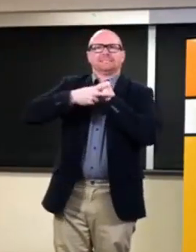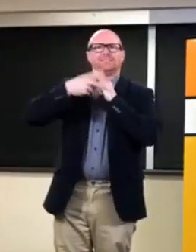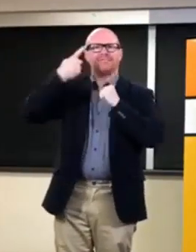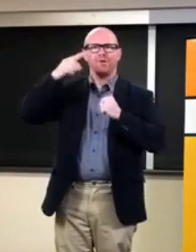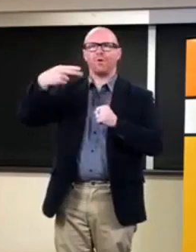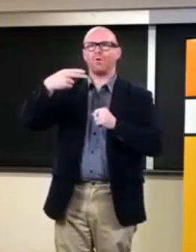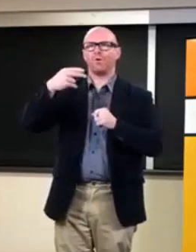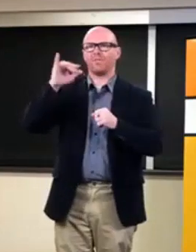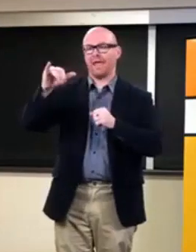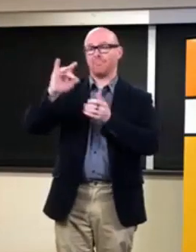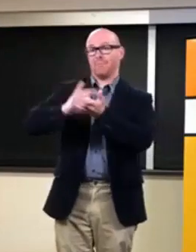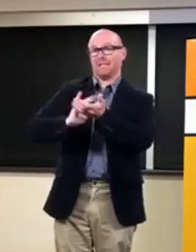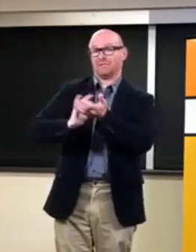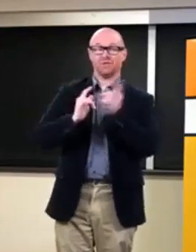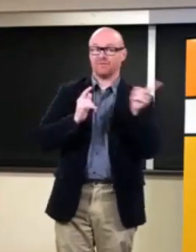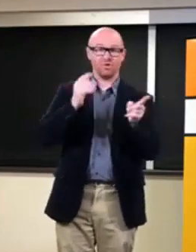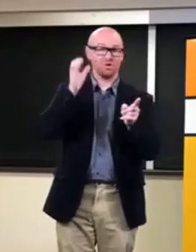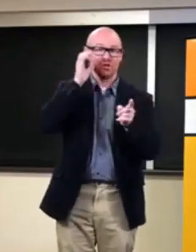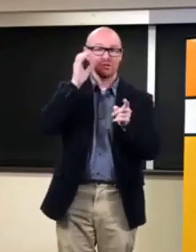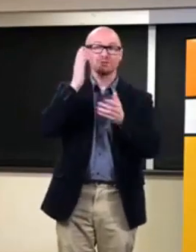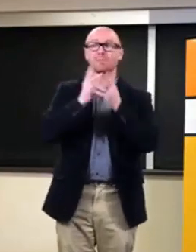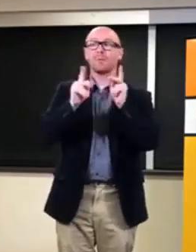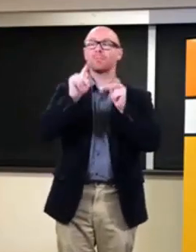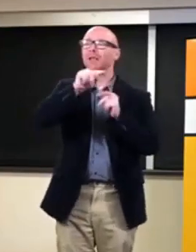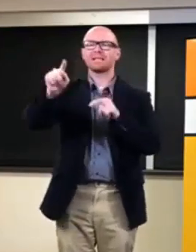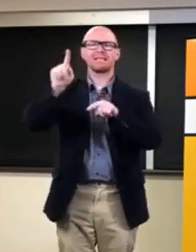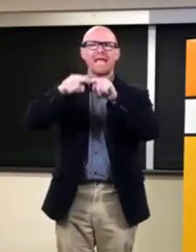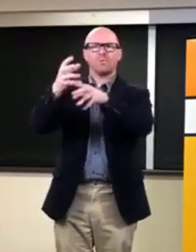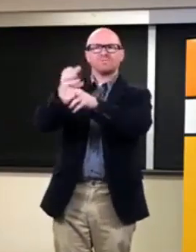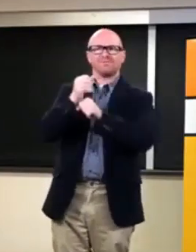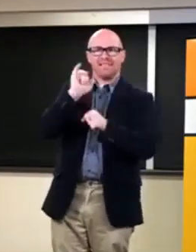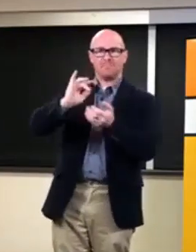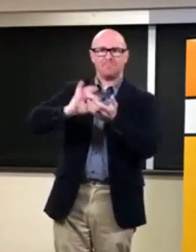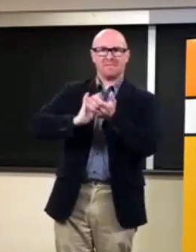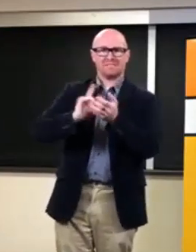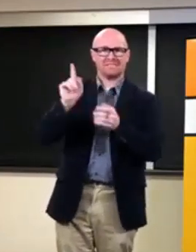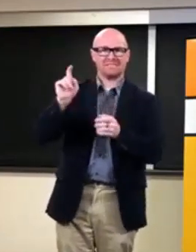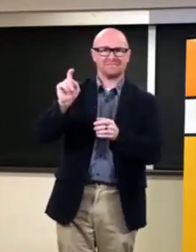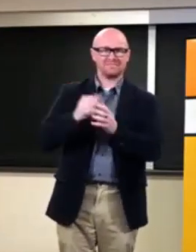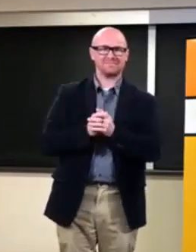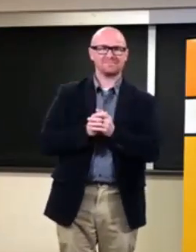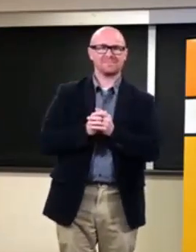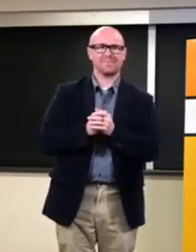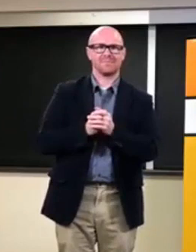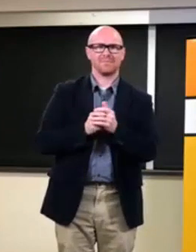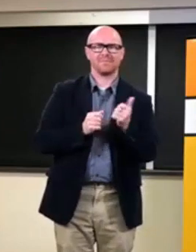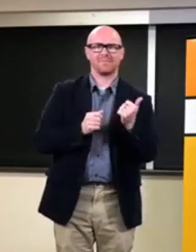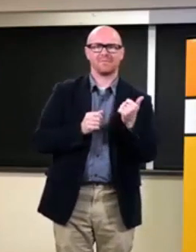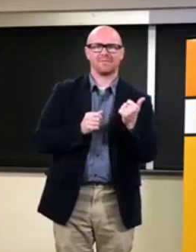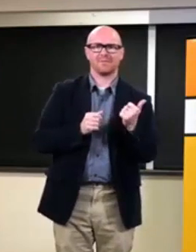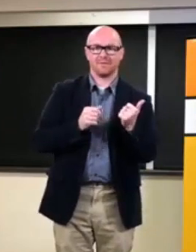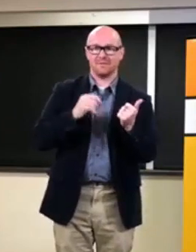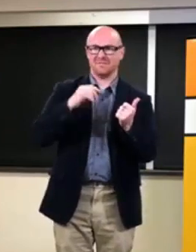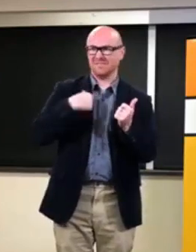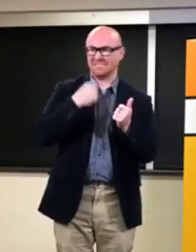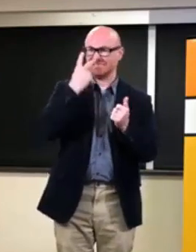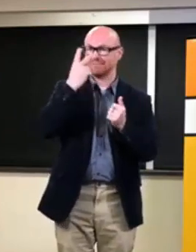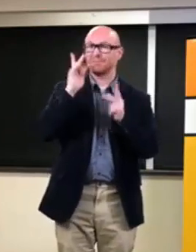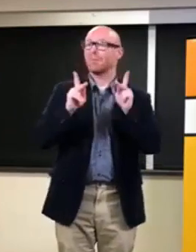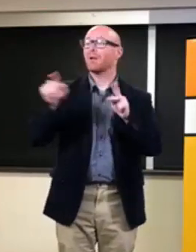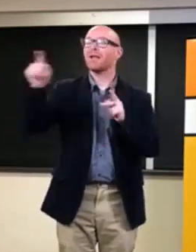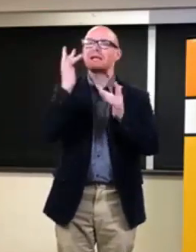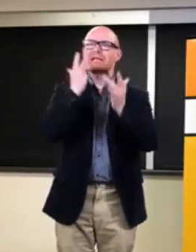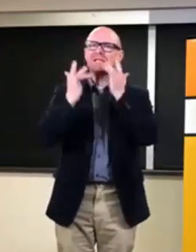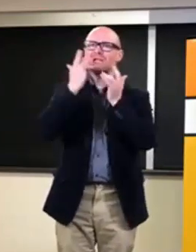you hearing of any shortages of people not being able to obtain it? So the question is, have we heard of shortages of hydroxychloroquine or